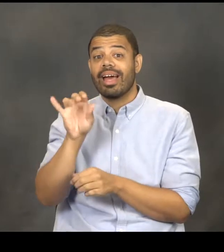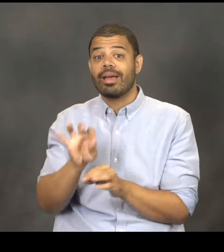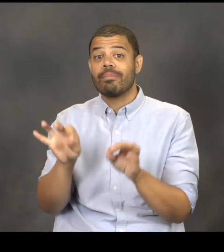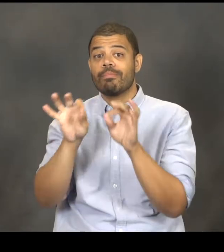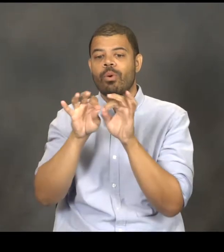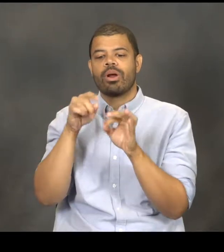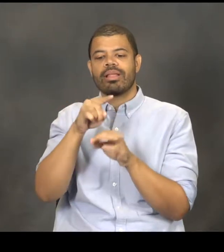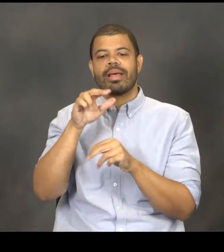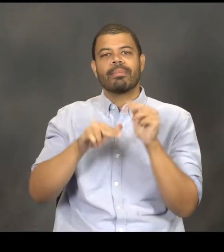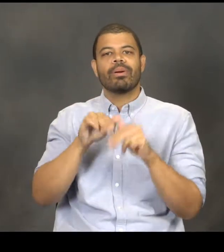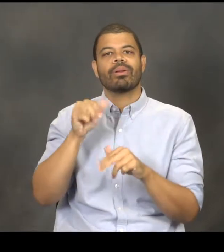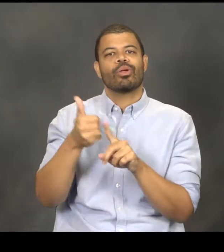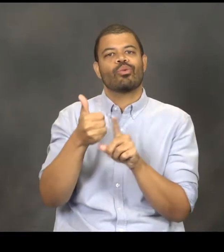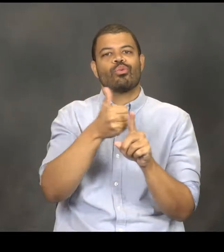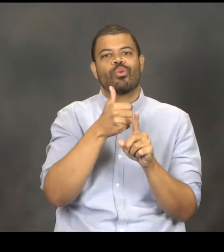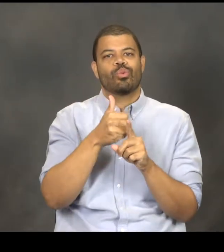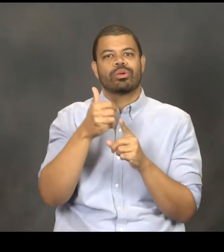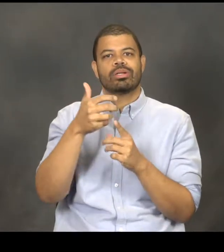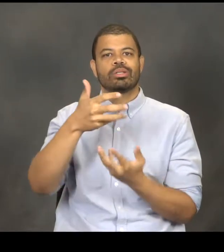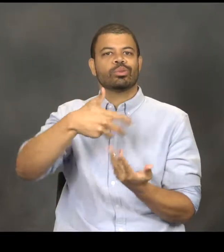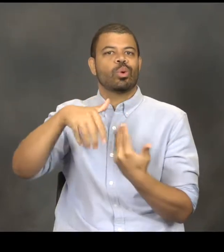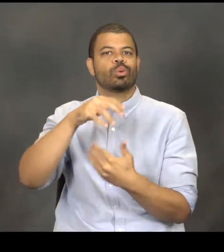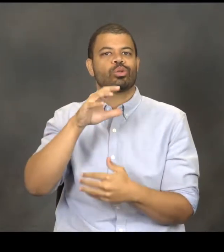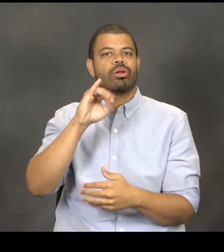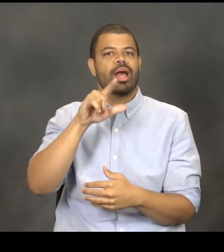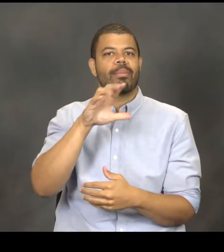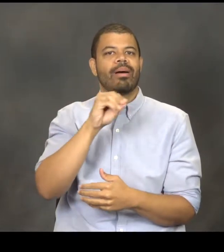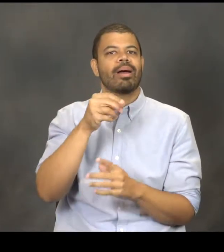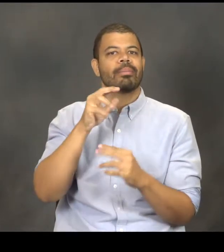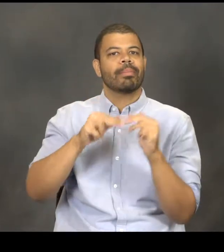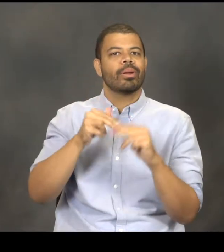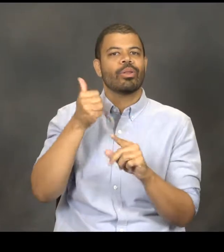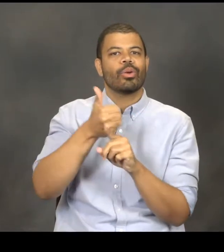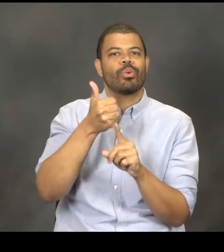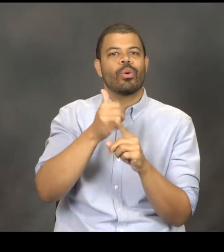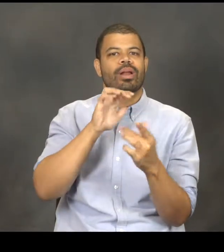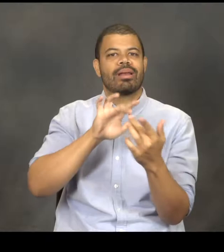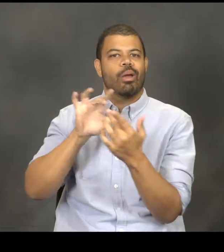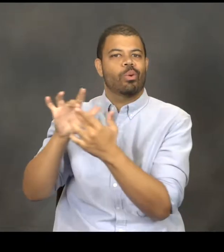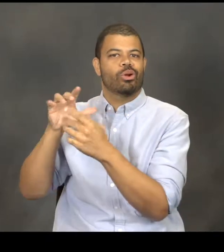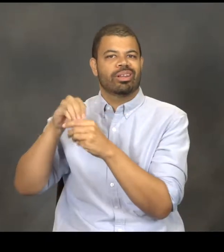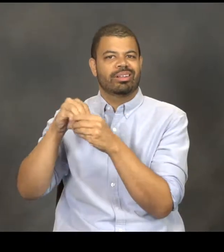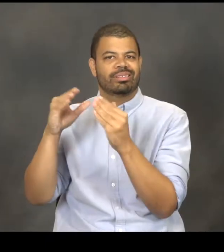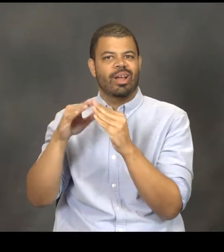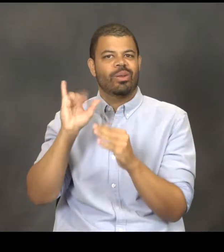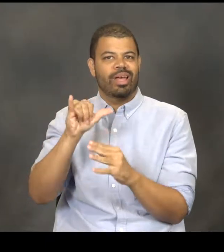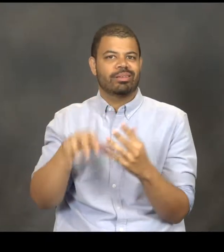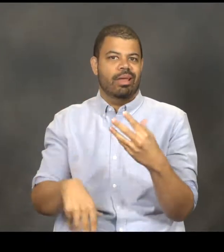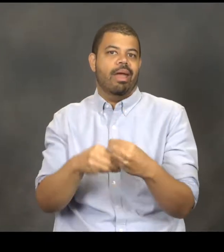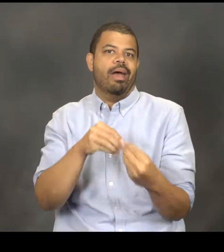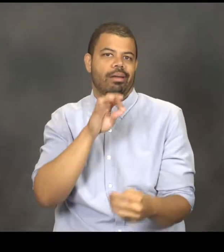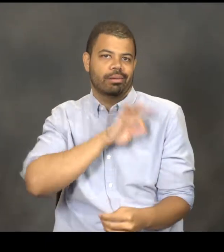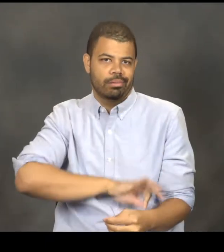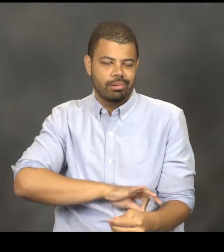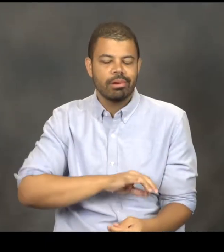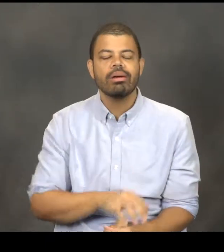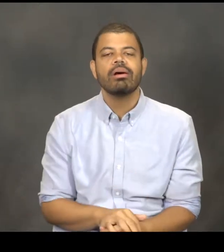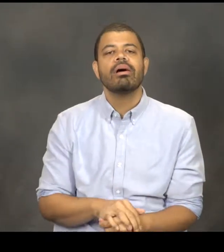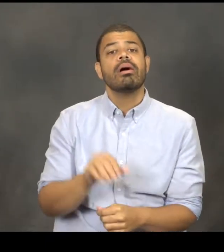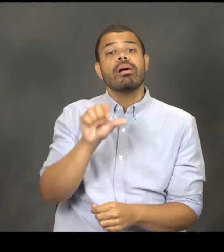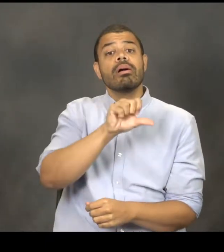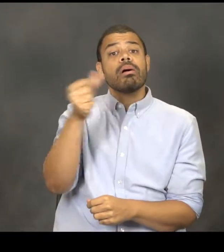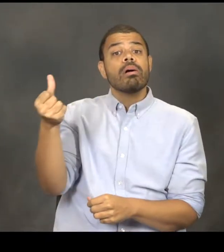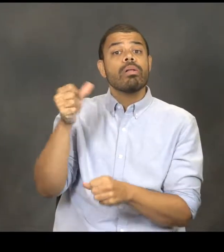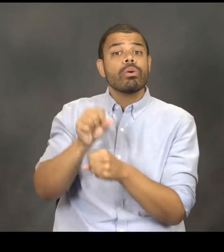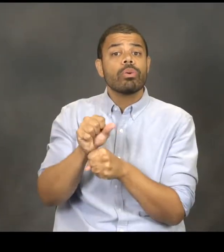social capital and networks in town. So I think that's just sort of an added bonus. Some of the other work we